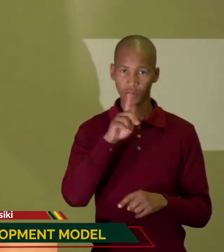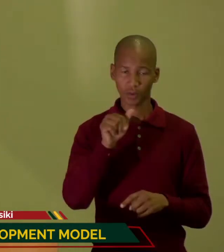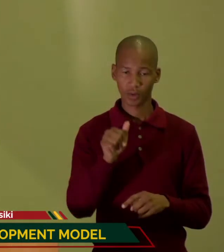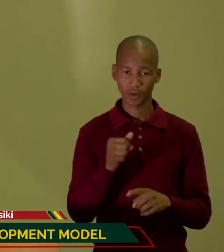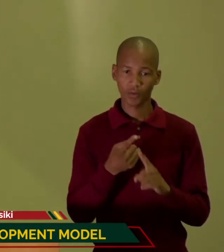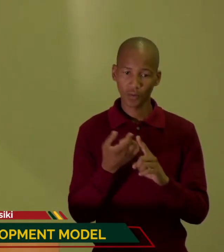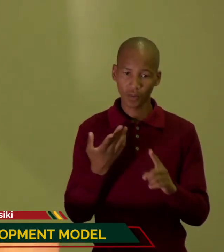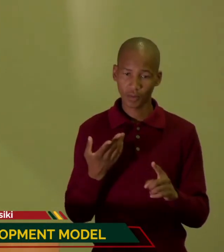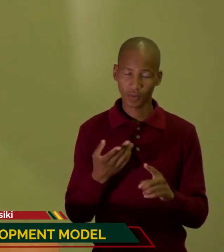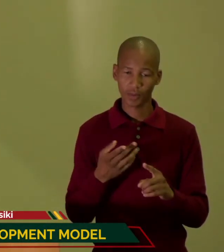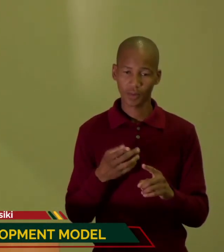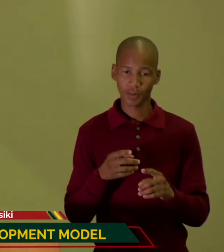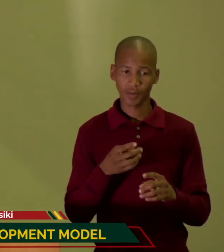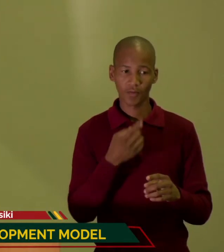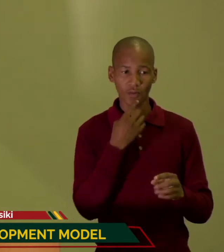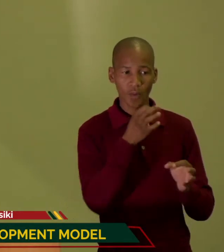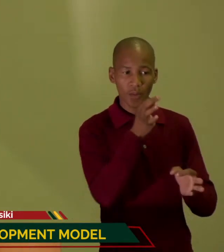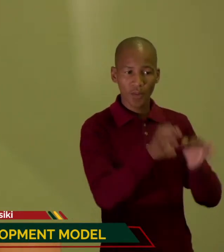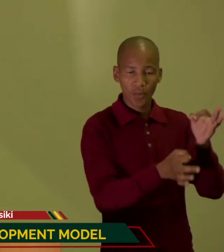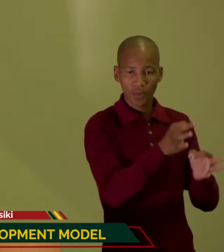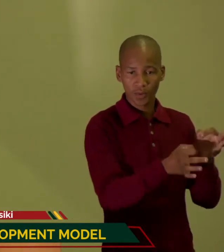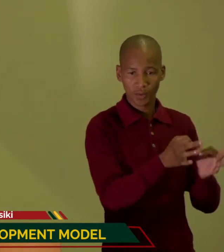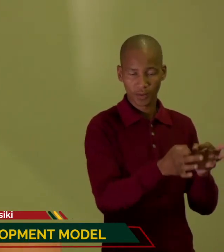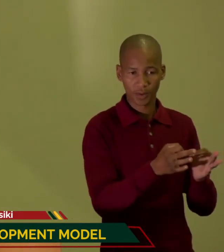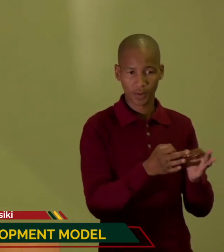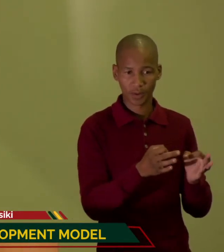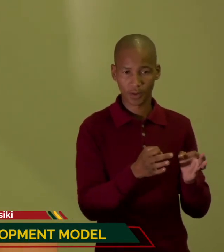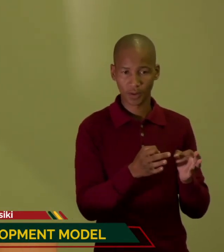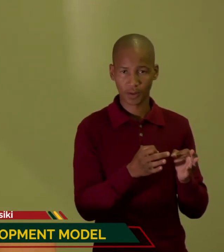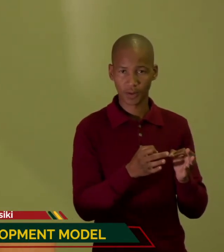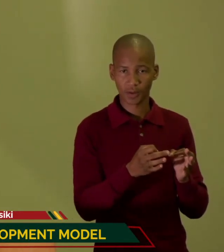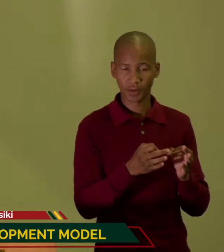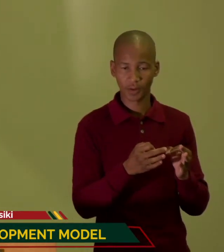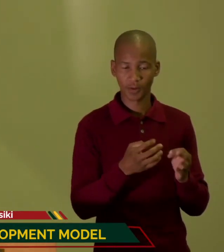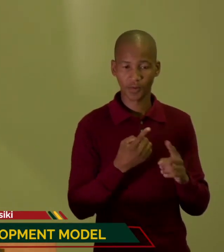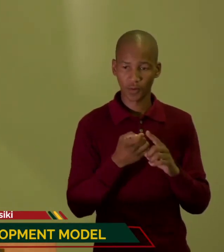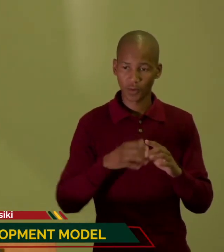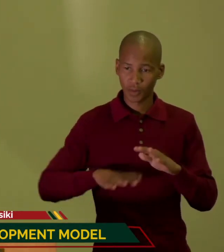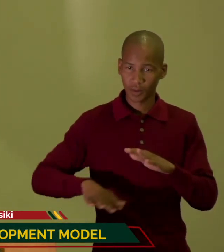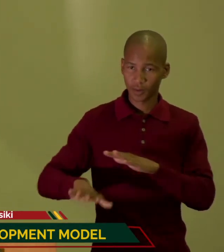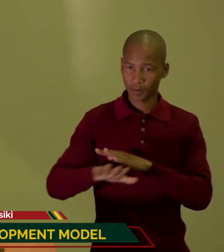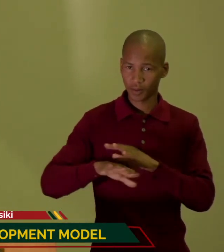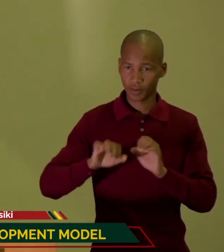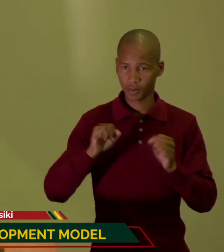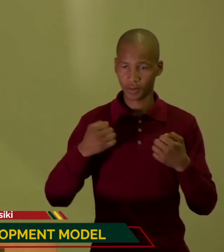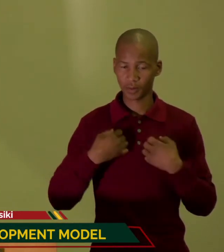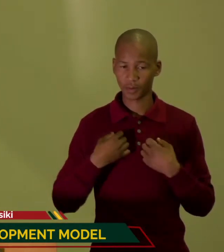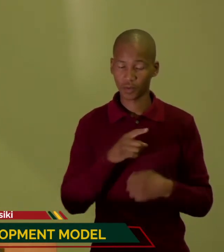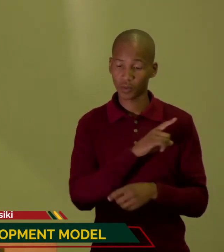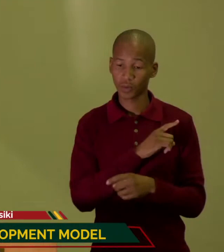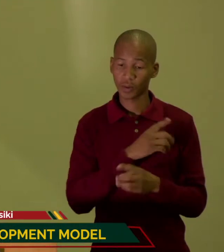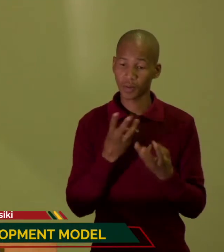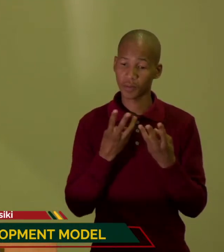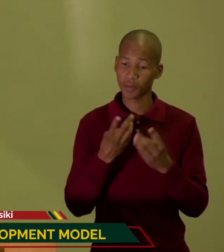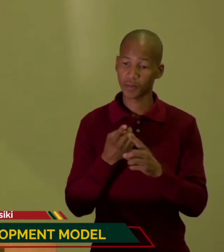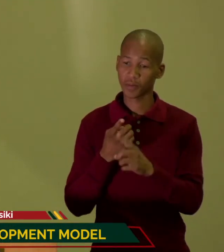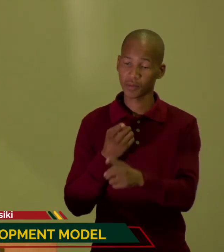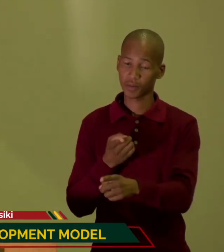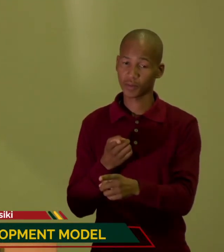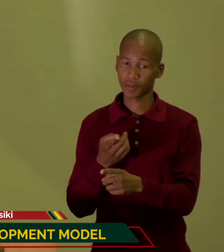political significance in our area, where people of Mbunza fought